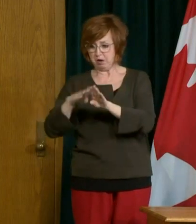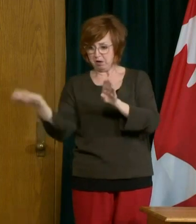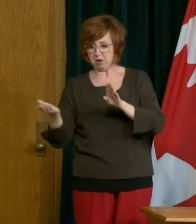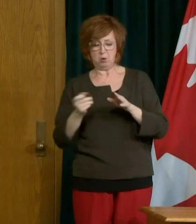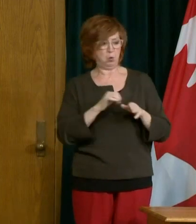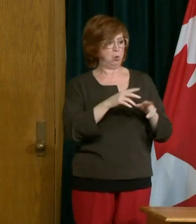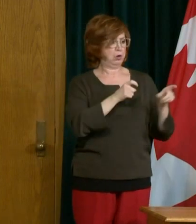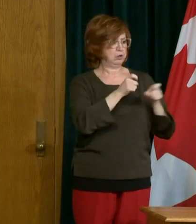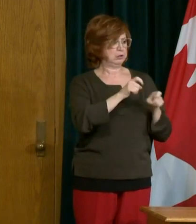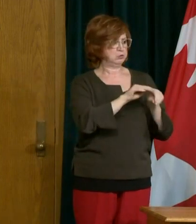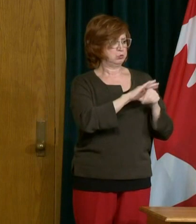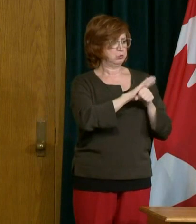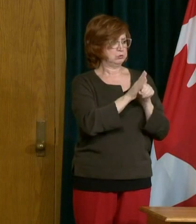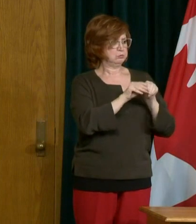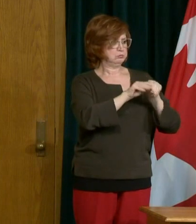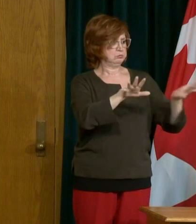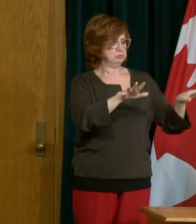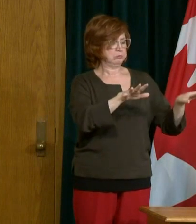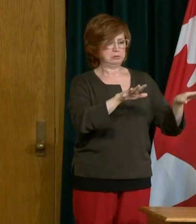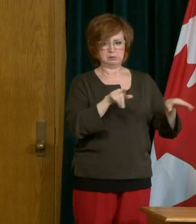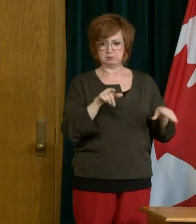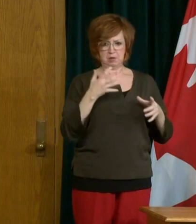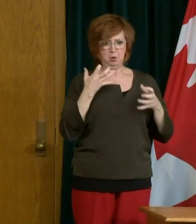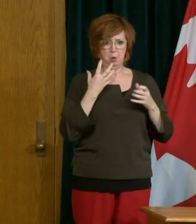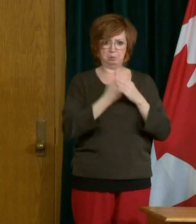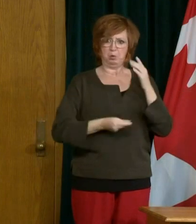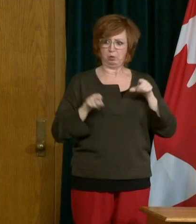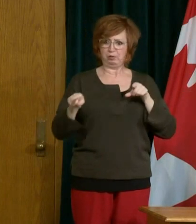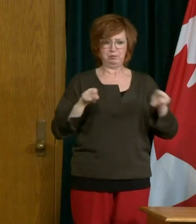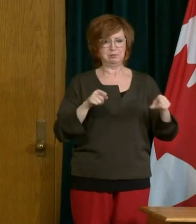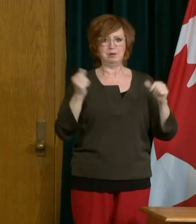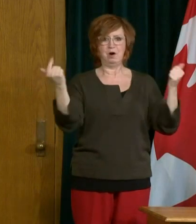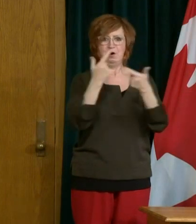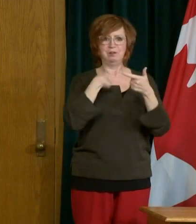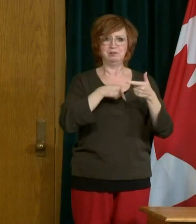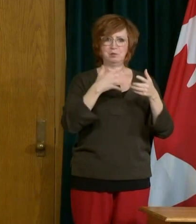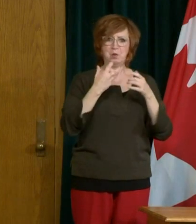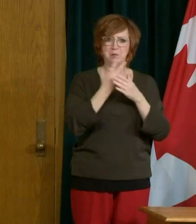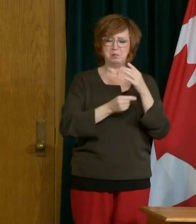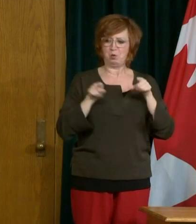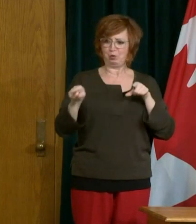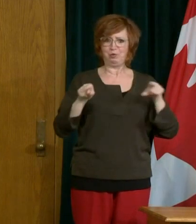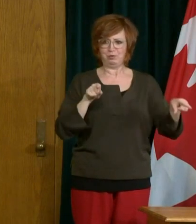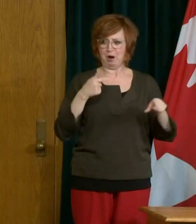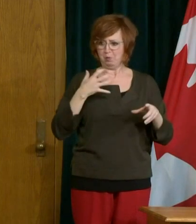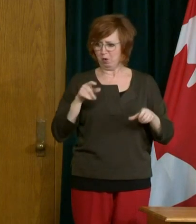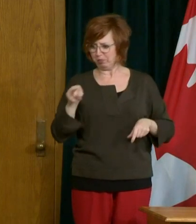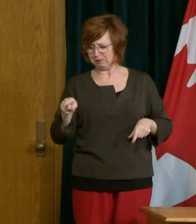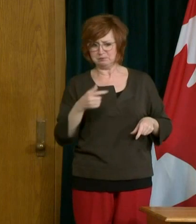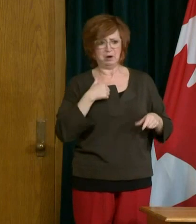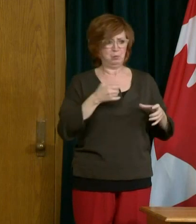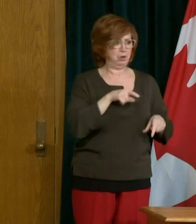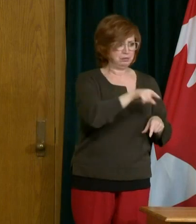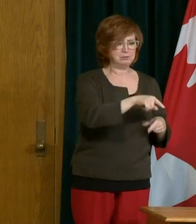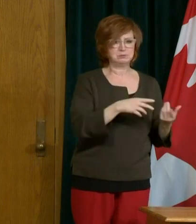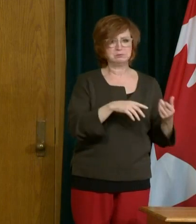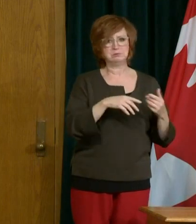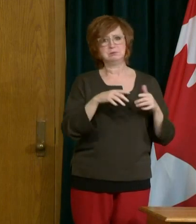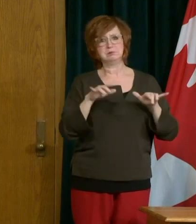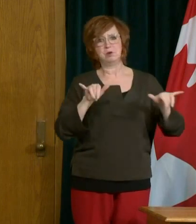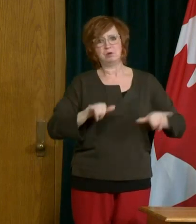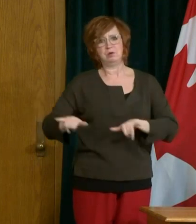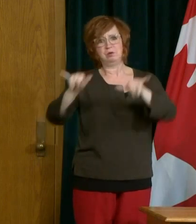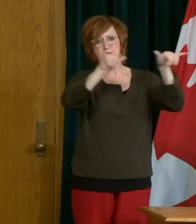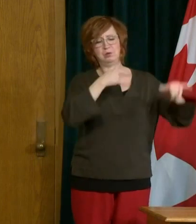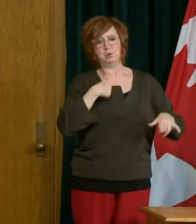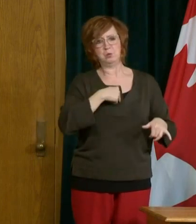Well, the fact is I want to do both. We all want to do both. And I think everyone in this province most certainly does want